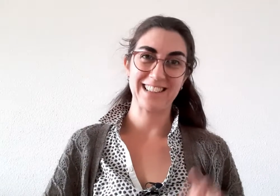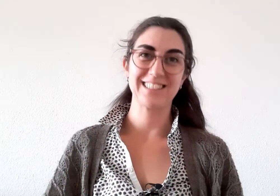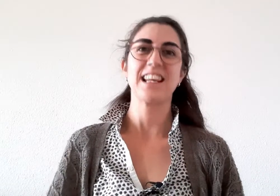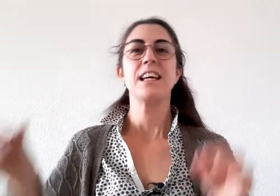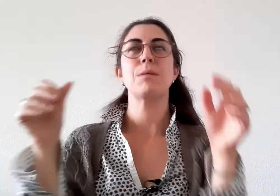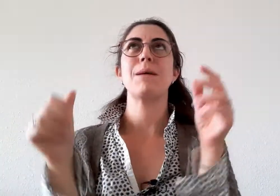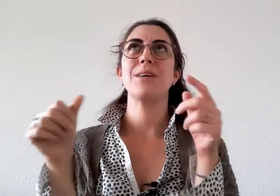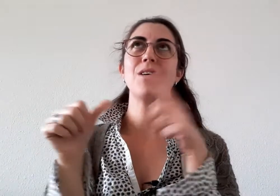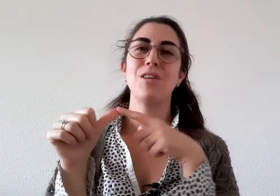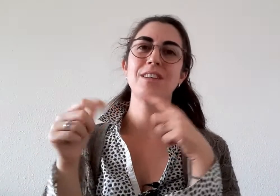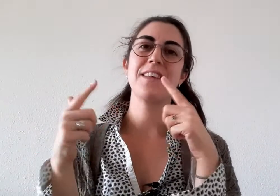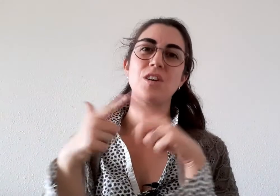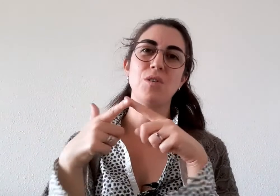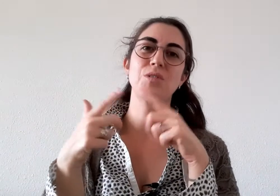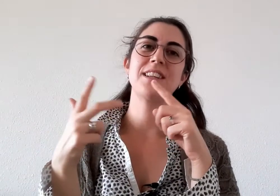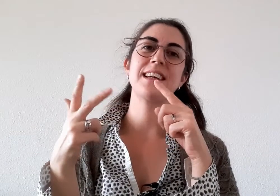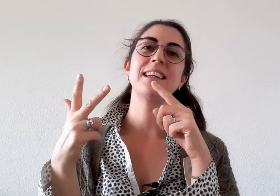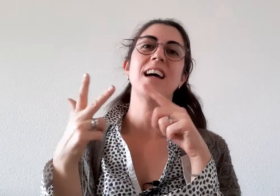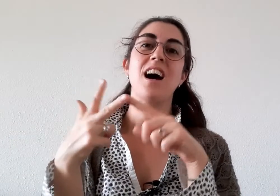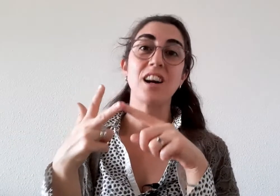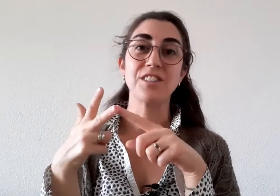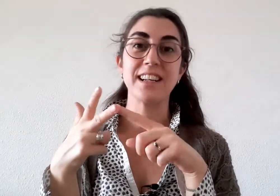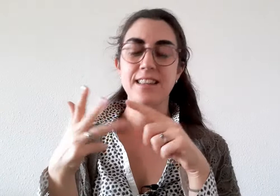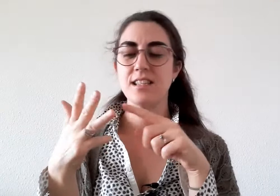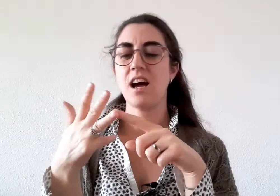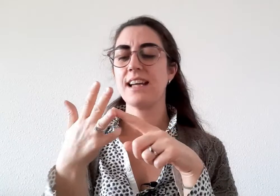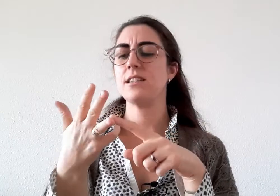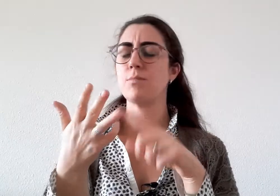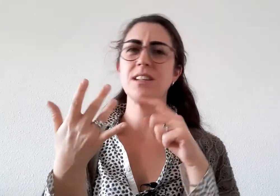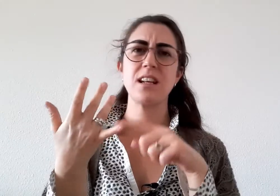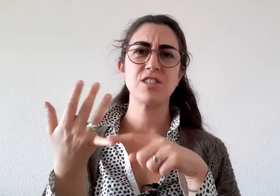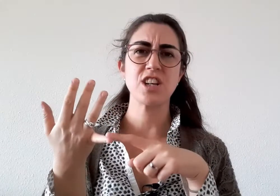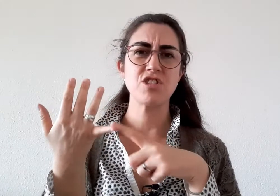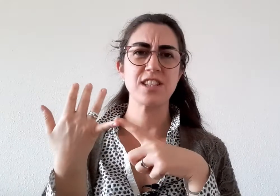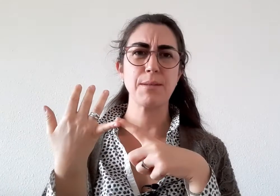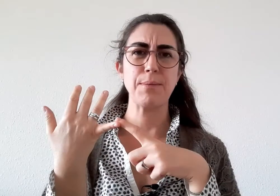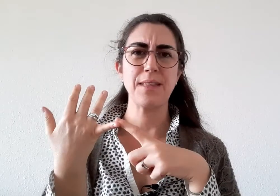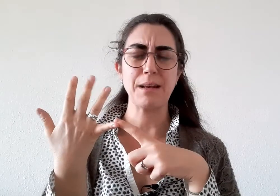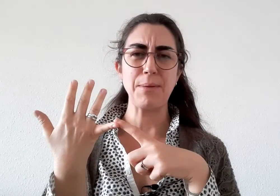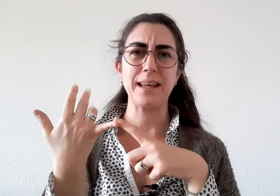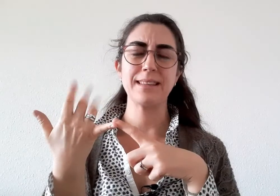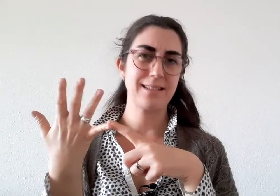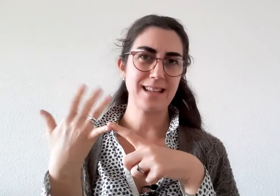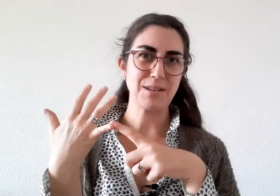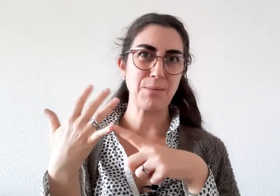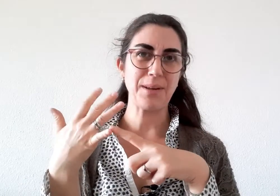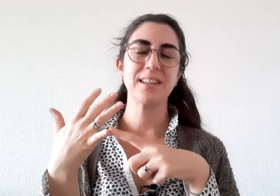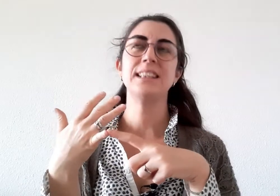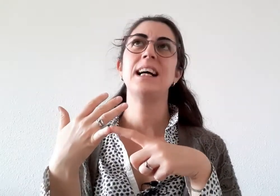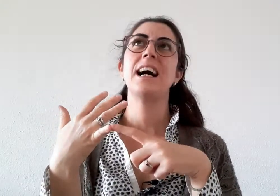Is my baby hot? Are they cold? Are they hungry? Are they tired? When did I last change their nappy, their diaper? And you go